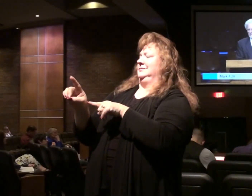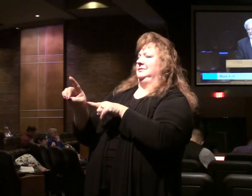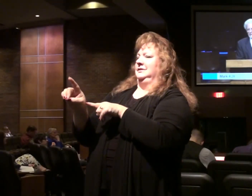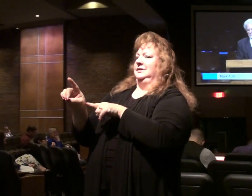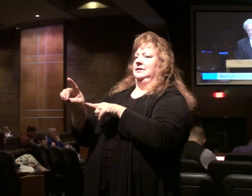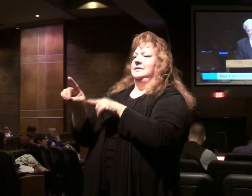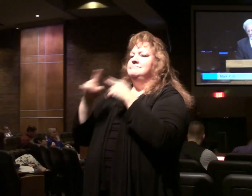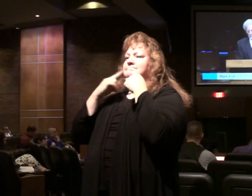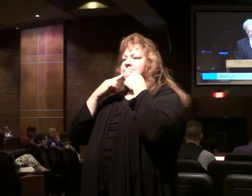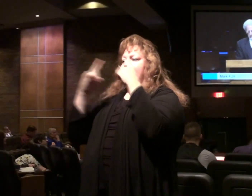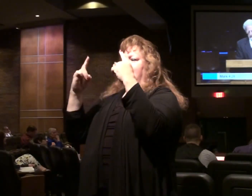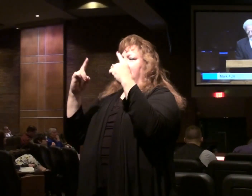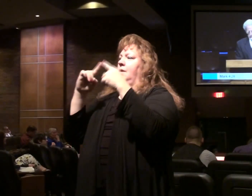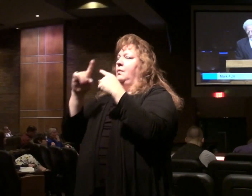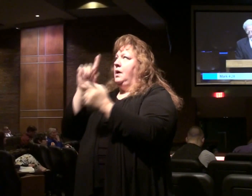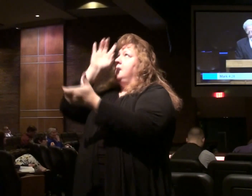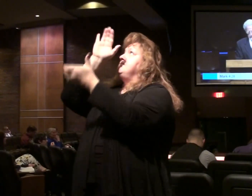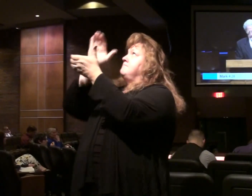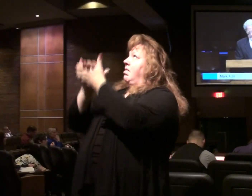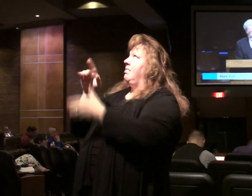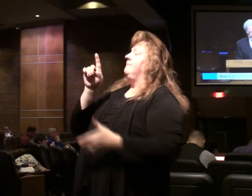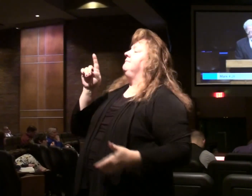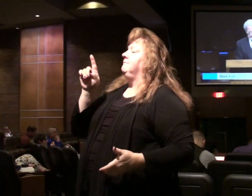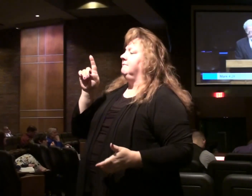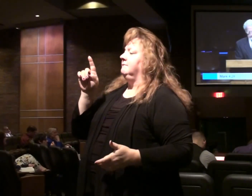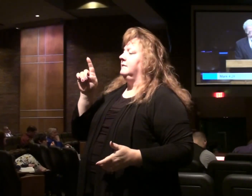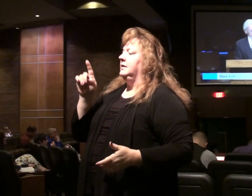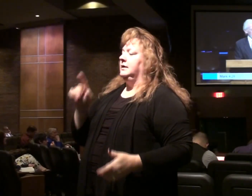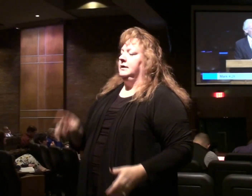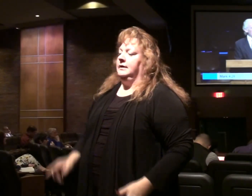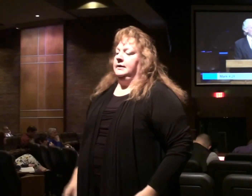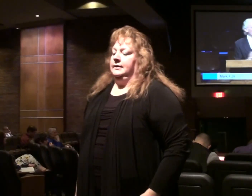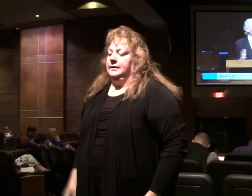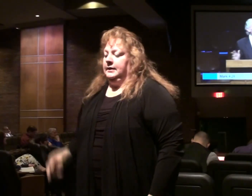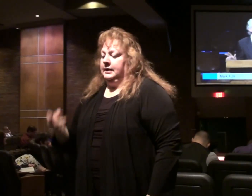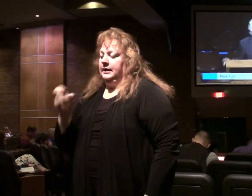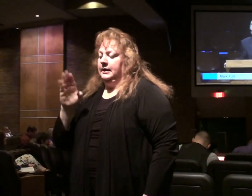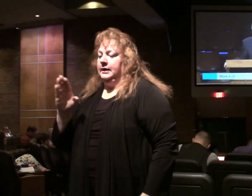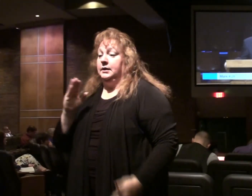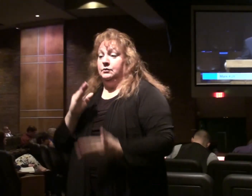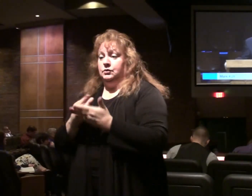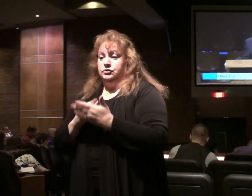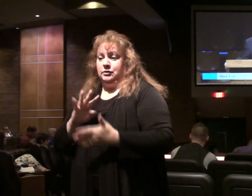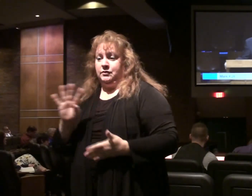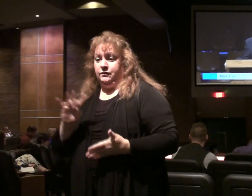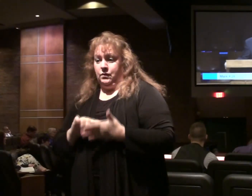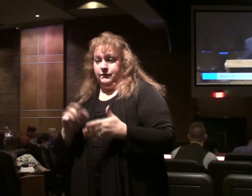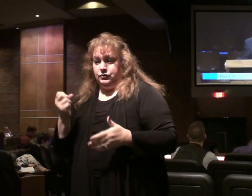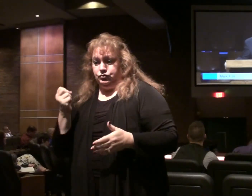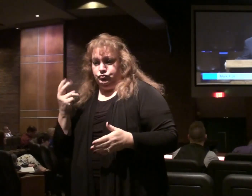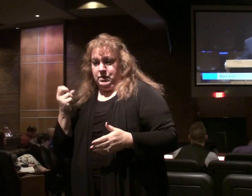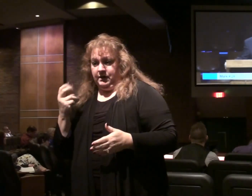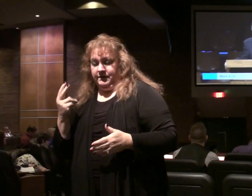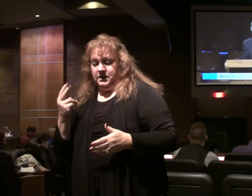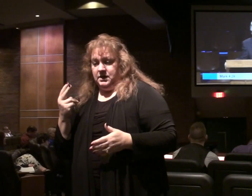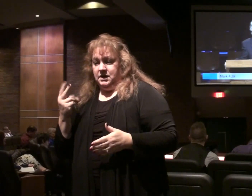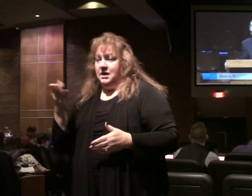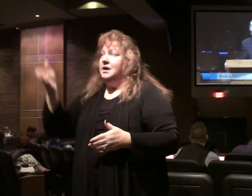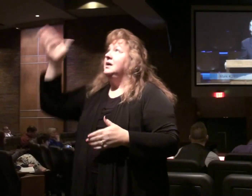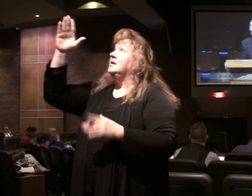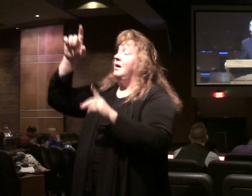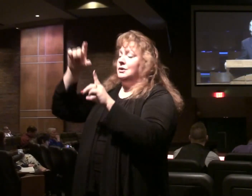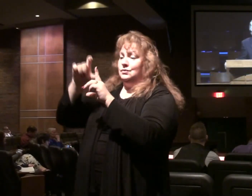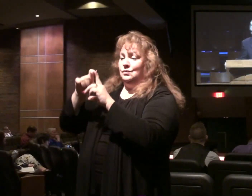It's effective when a person believes. We'll see that in a moment. Hebrews chapter 4, verse 12 says, the word of